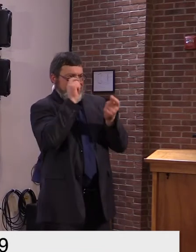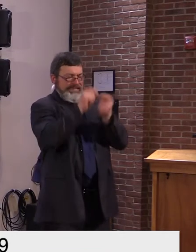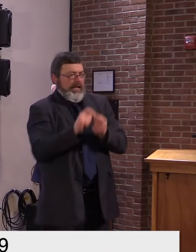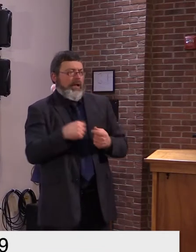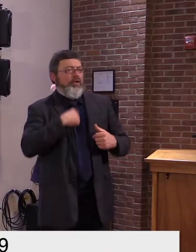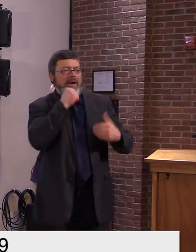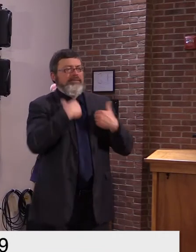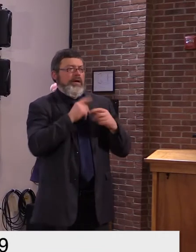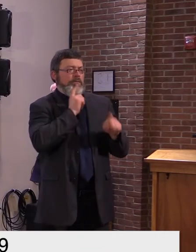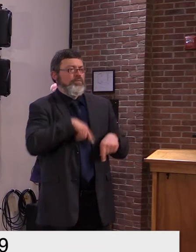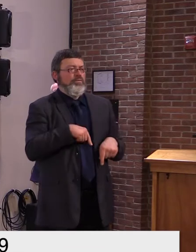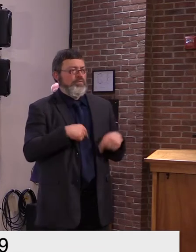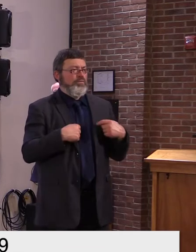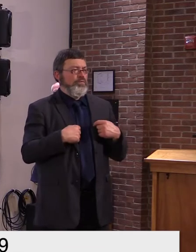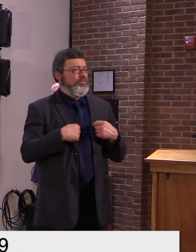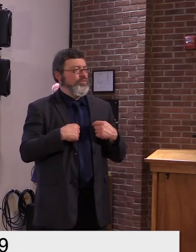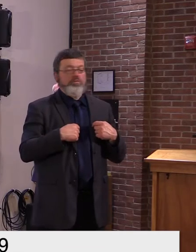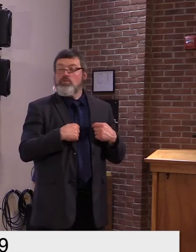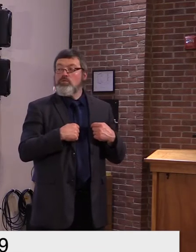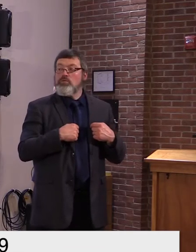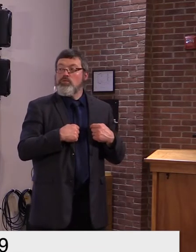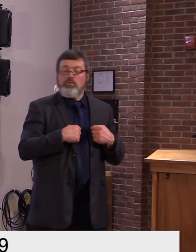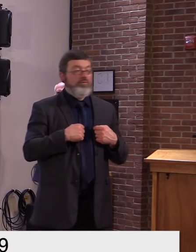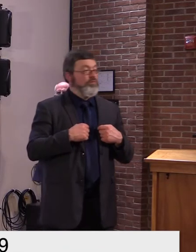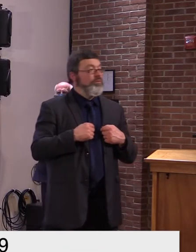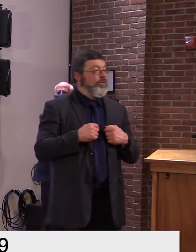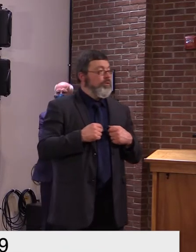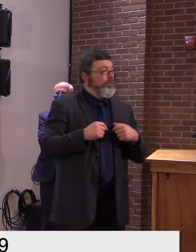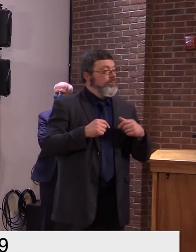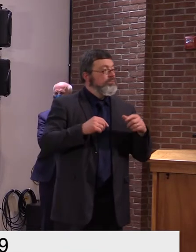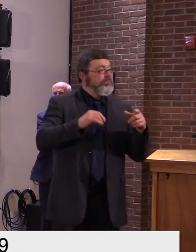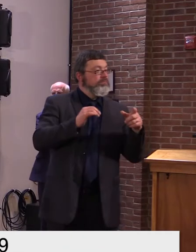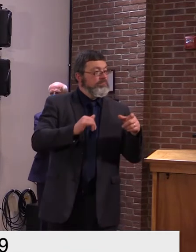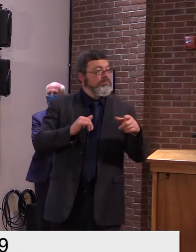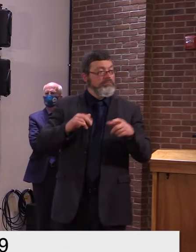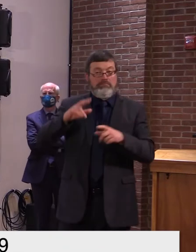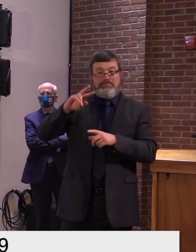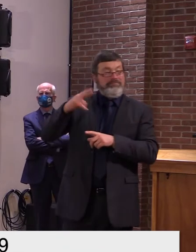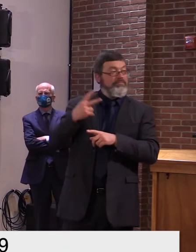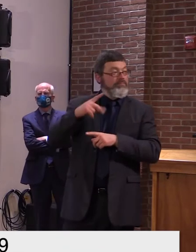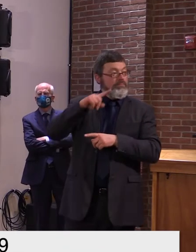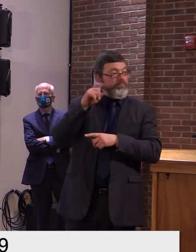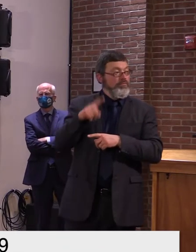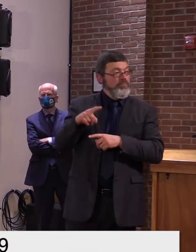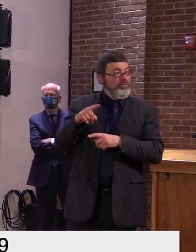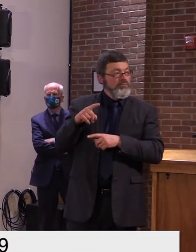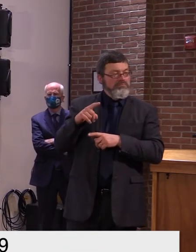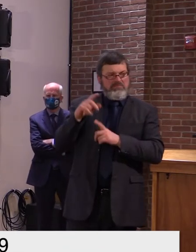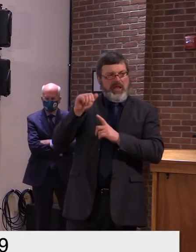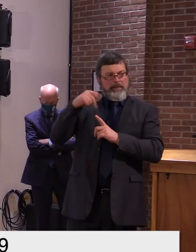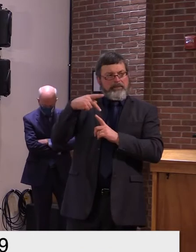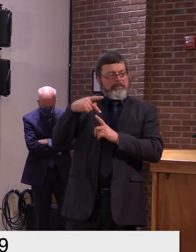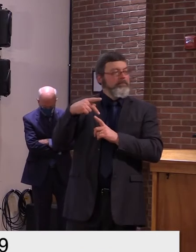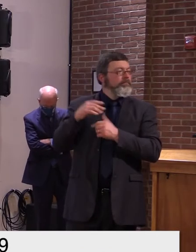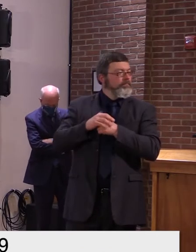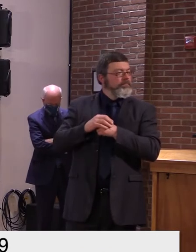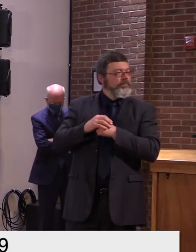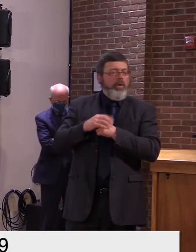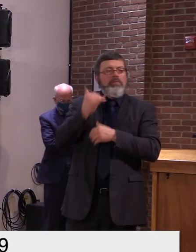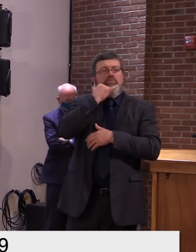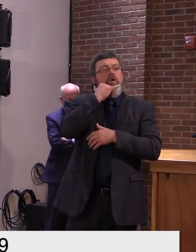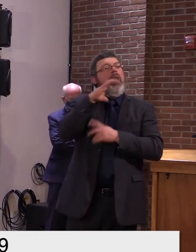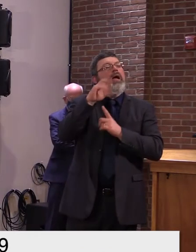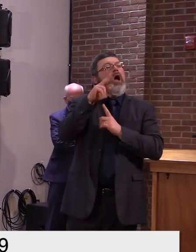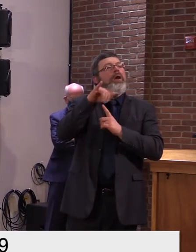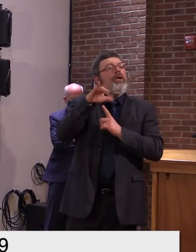Okay, I can reach out to him. And lastly, your Governor, and I'll let you go, I know there's other people on the line. With another delay